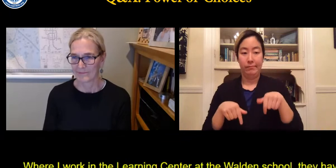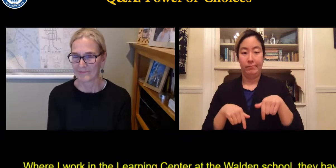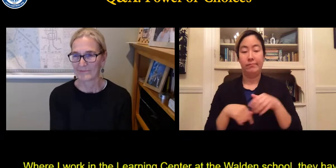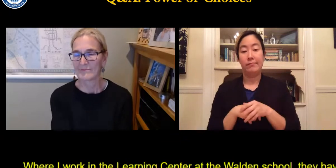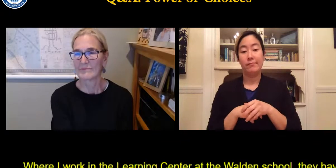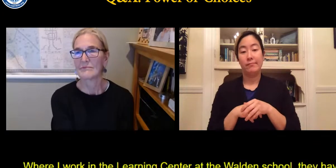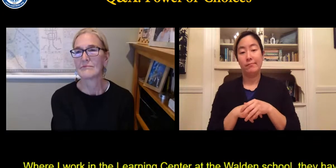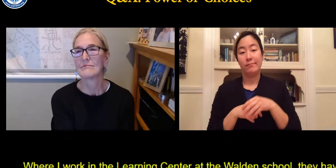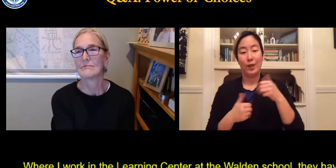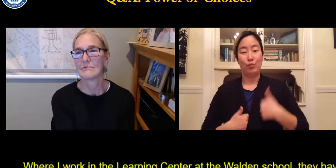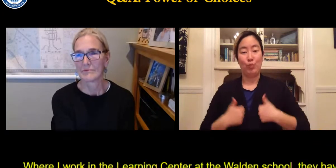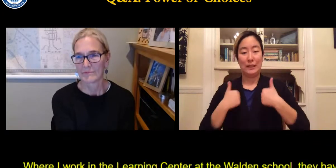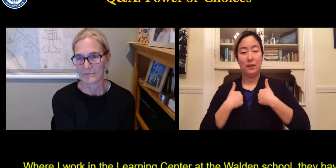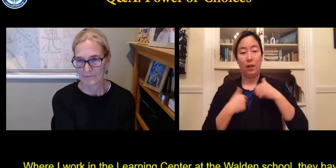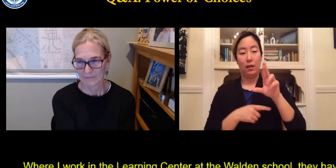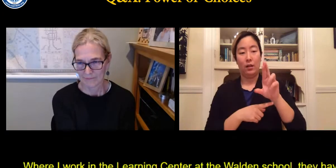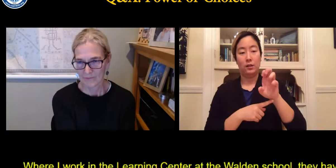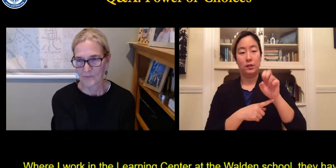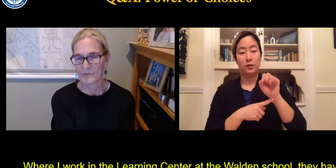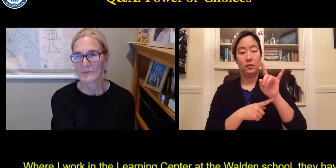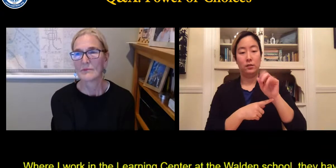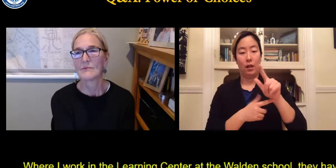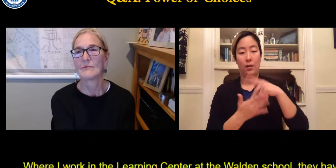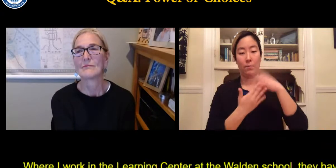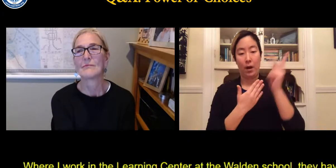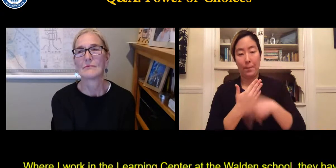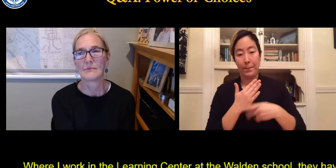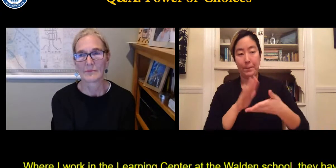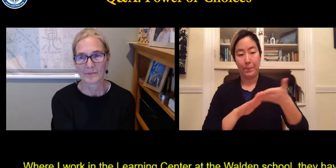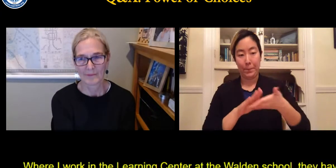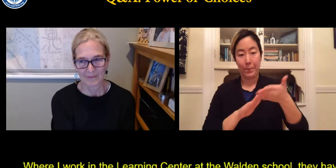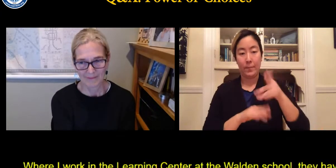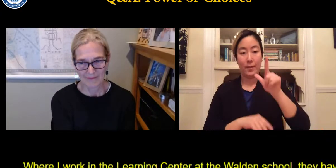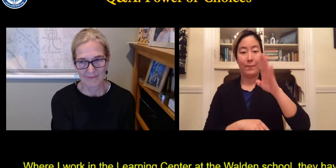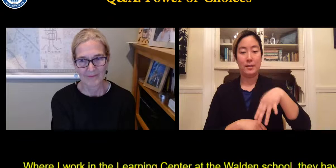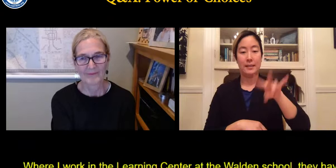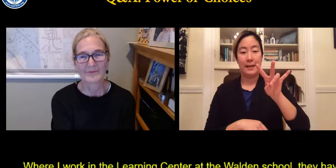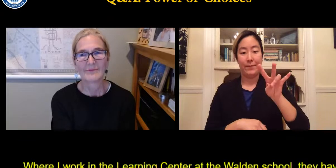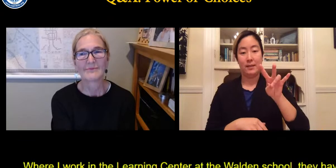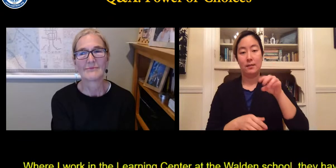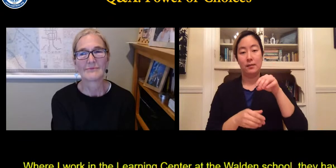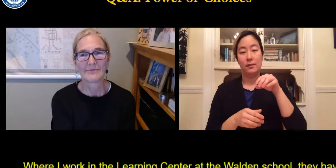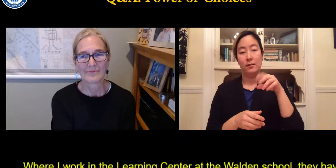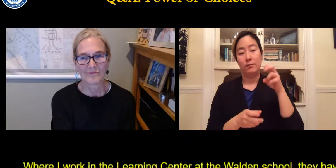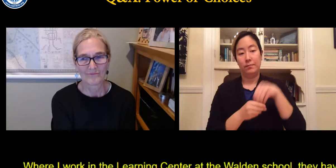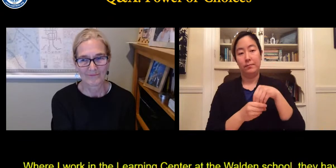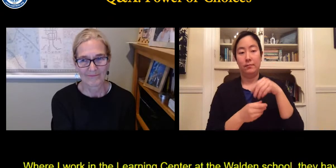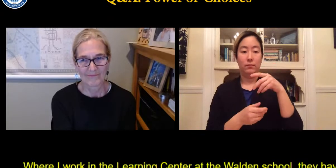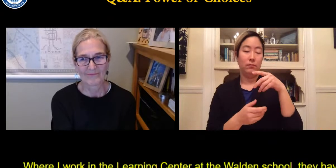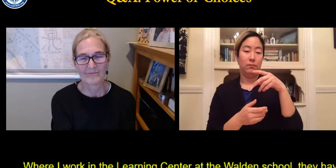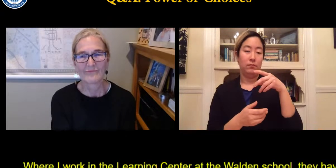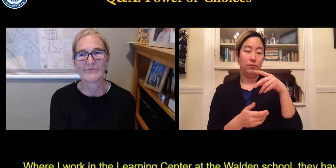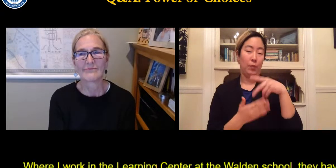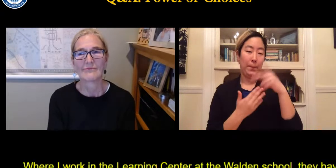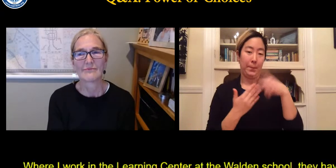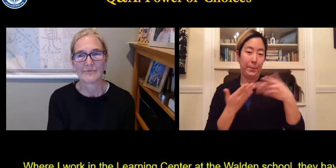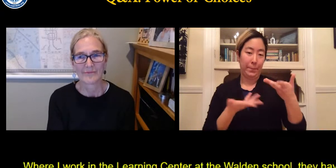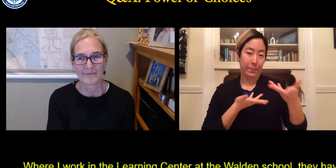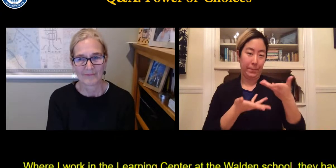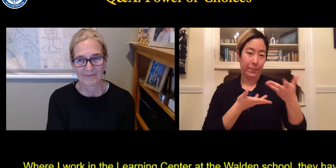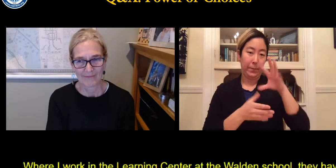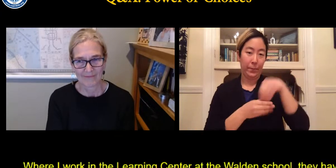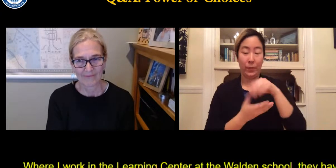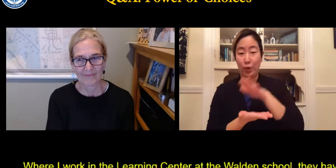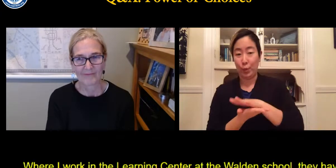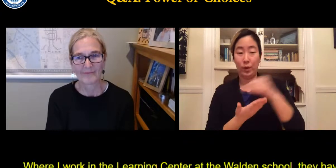health complications and traumas are able to access the program here. Walden School is a residential program.